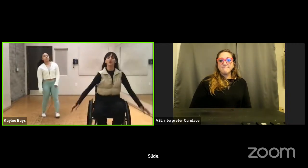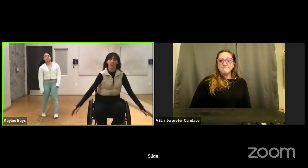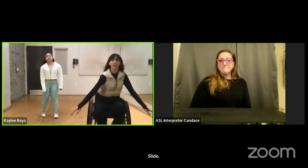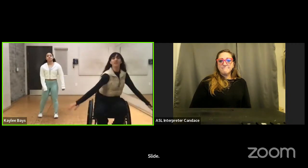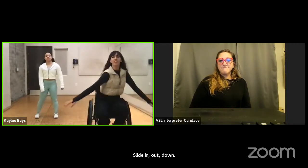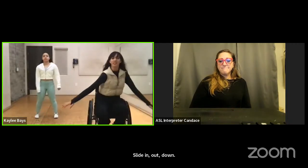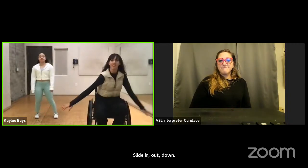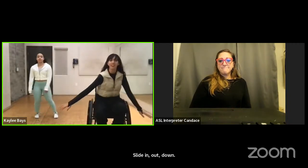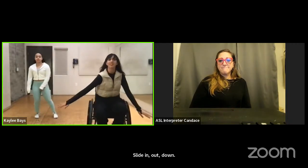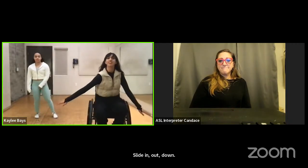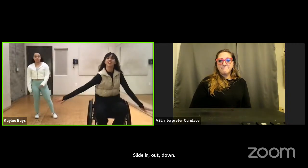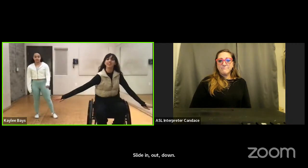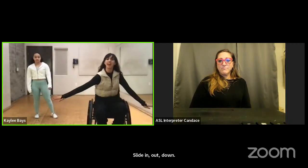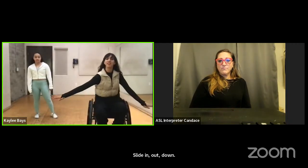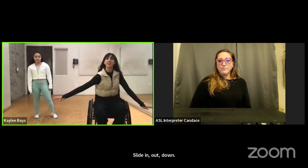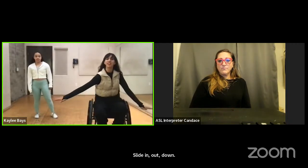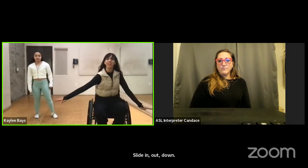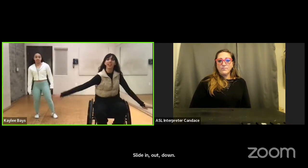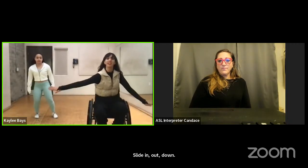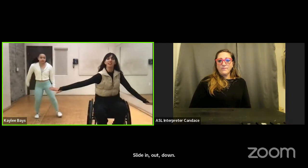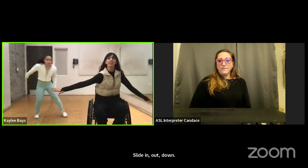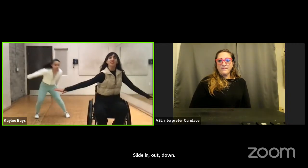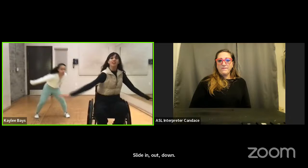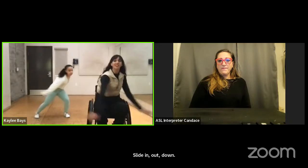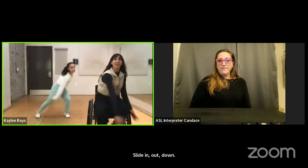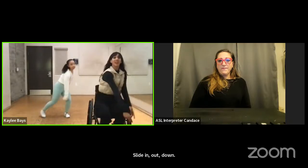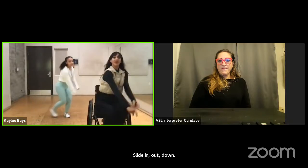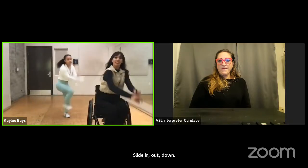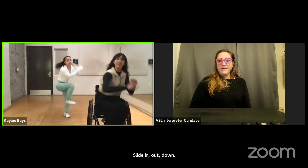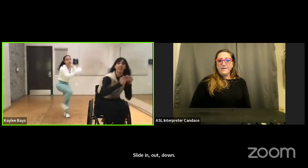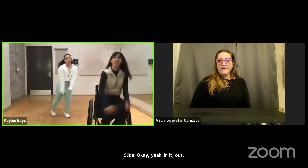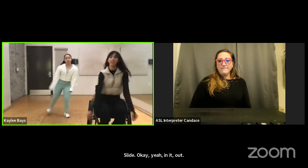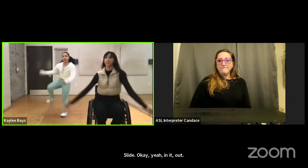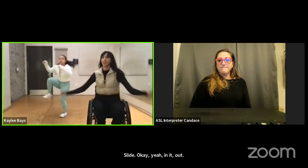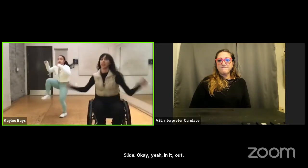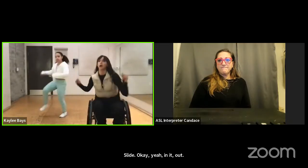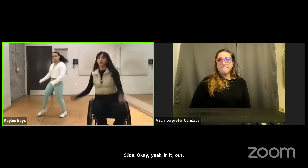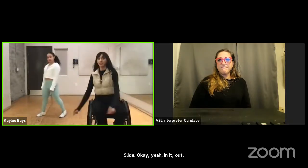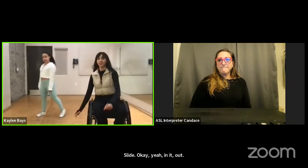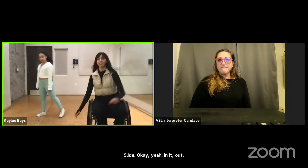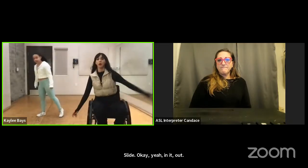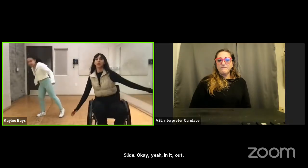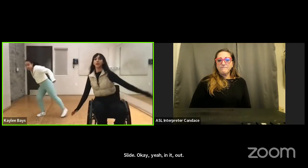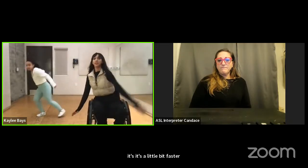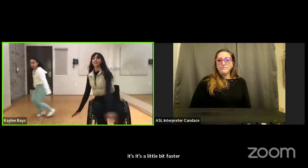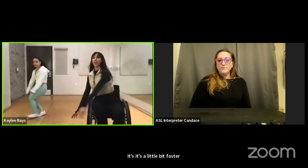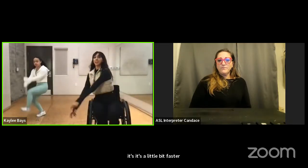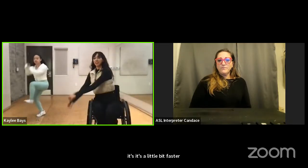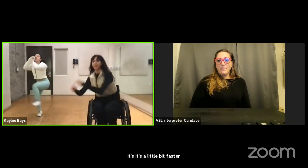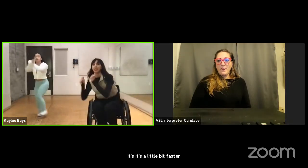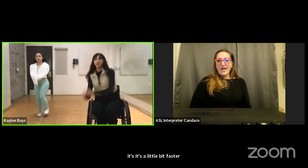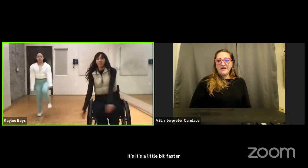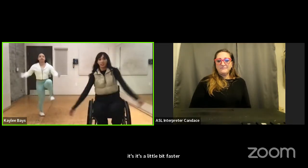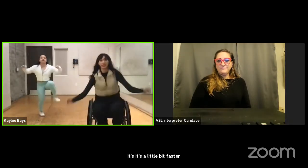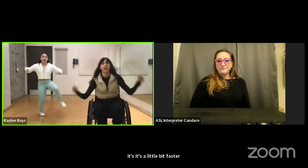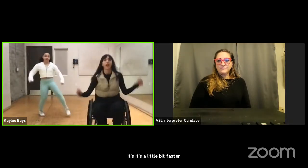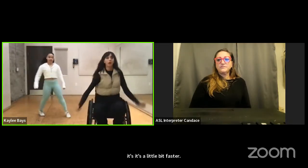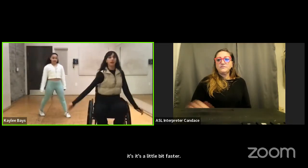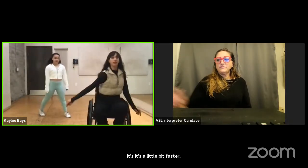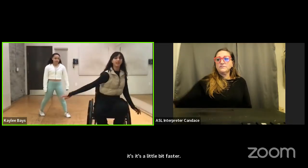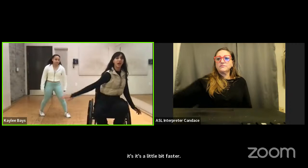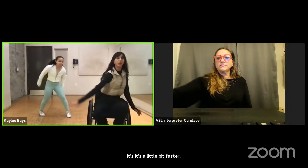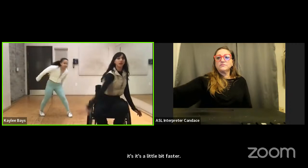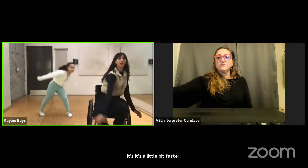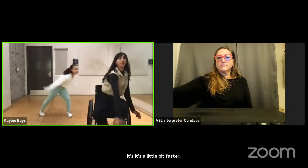faster. Five, six, seven, eight. Slide, in, out, down. Slide, in,